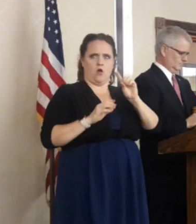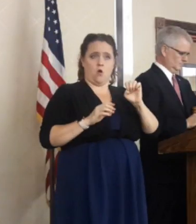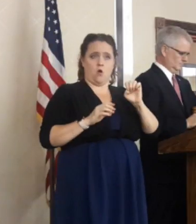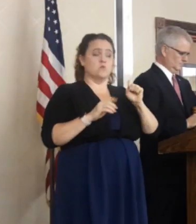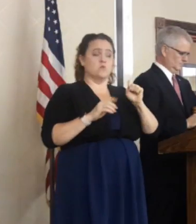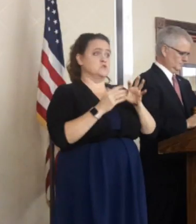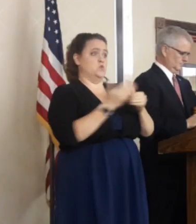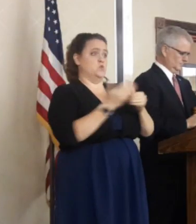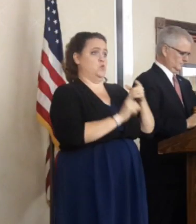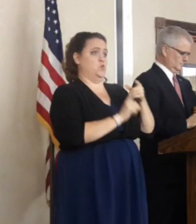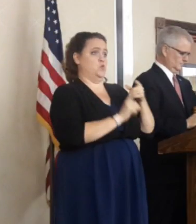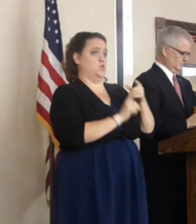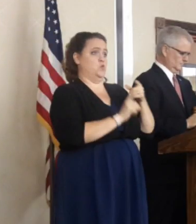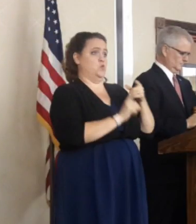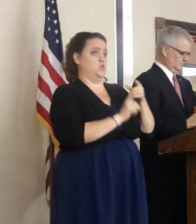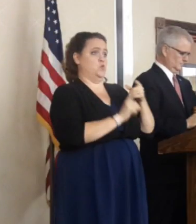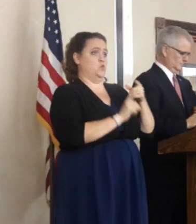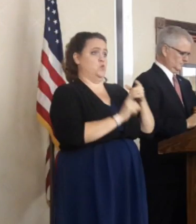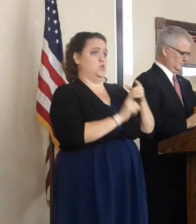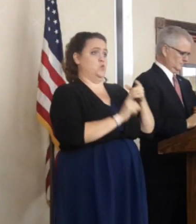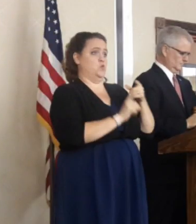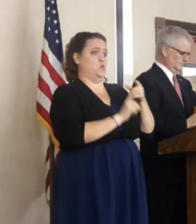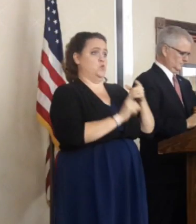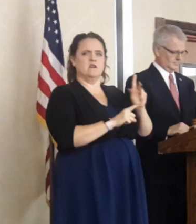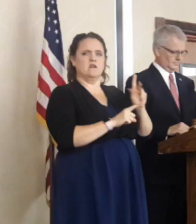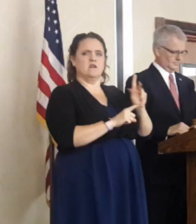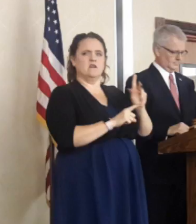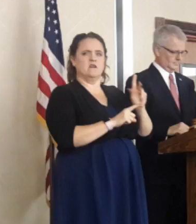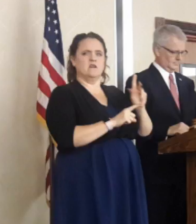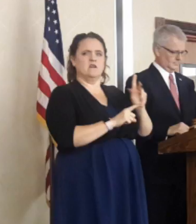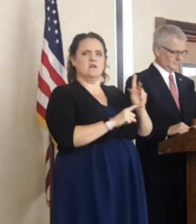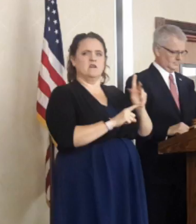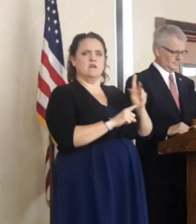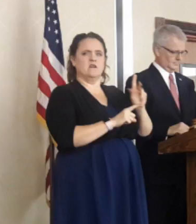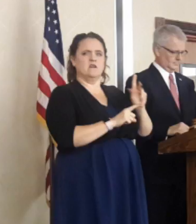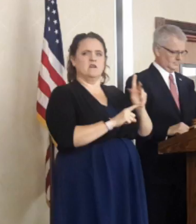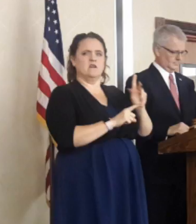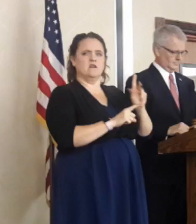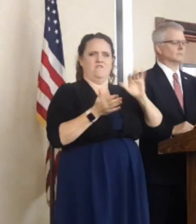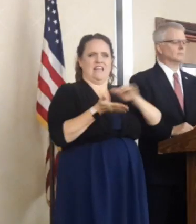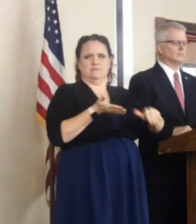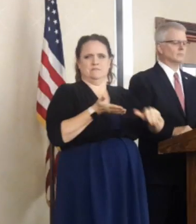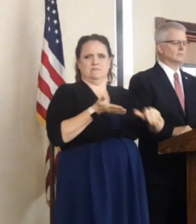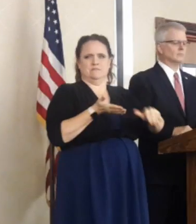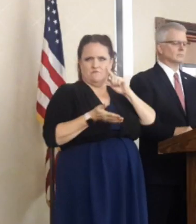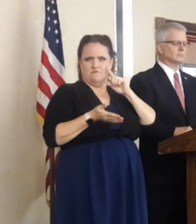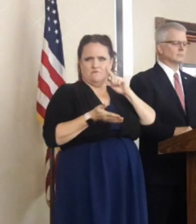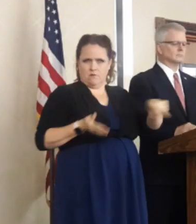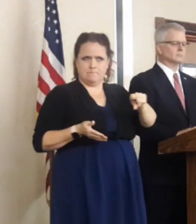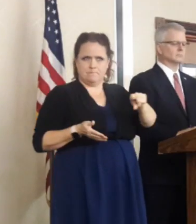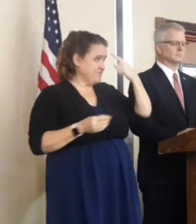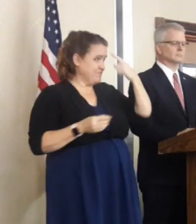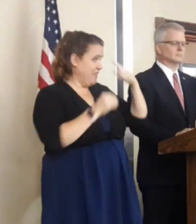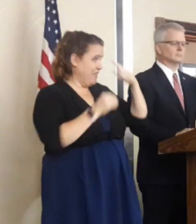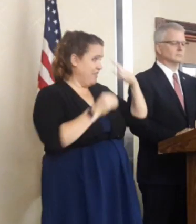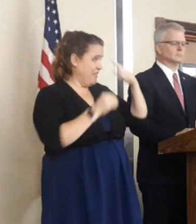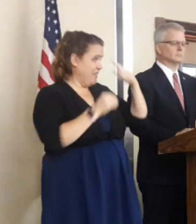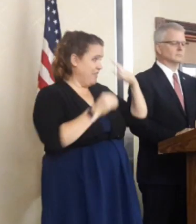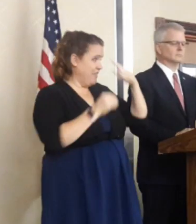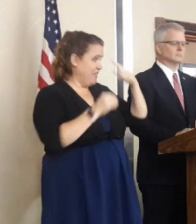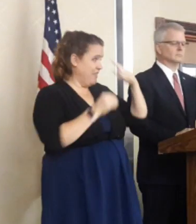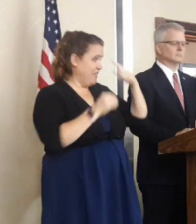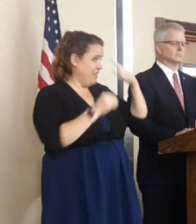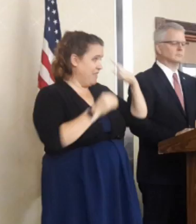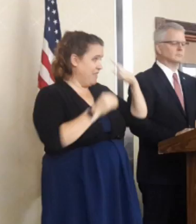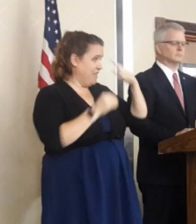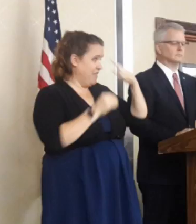calls for removal of that obscenity exemption. Now think about this. Things that if you and I were doing to